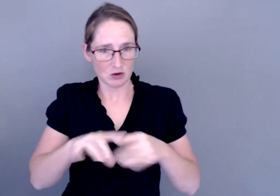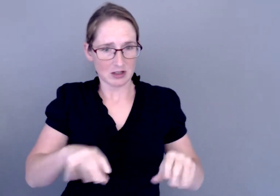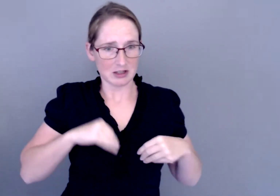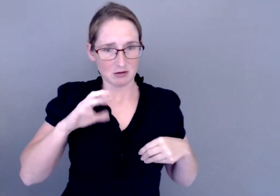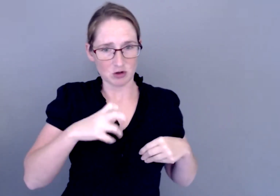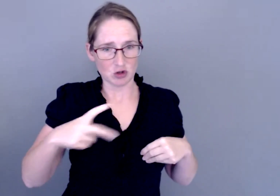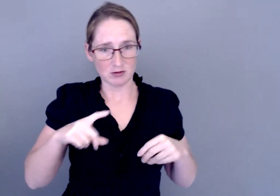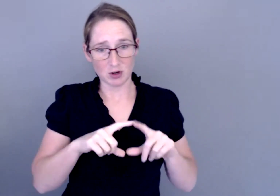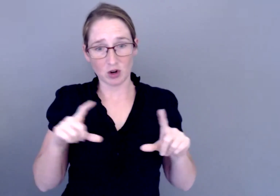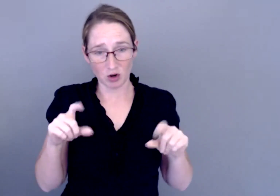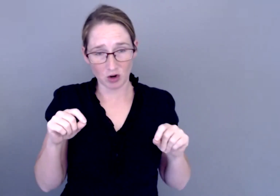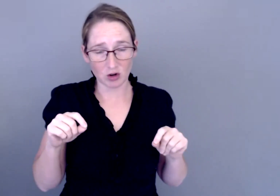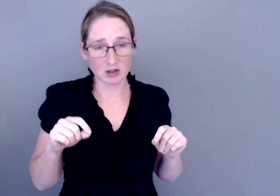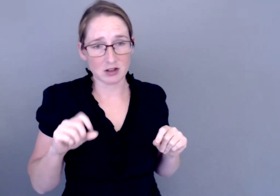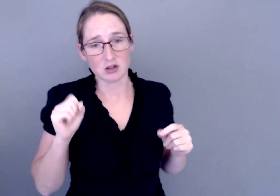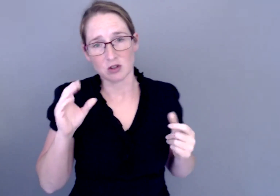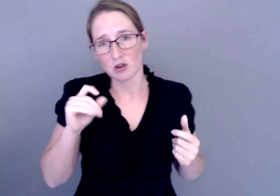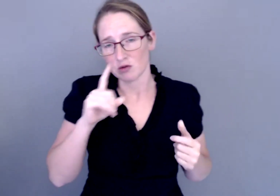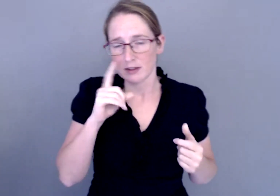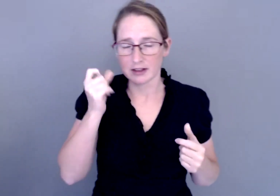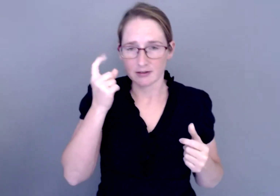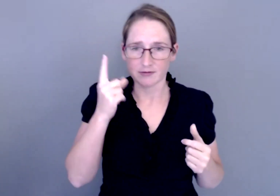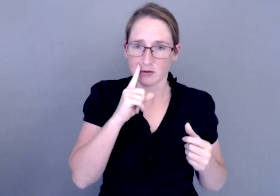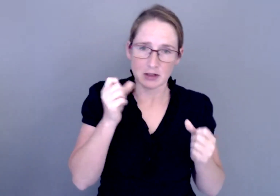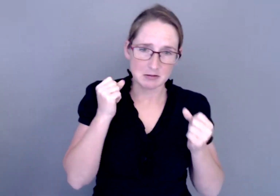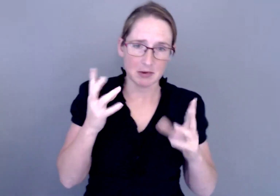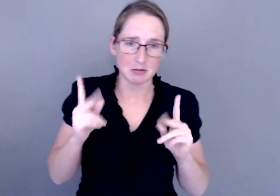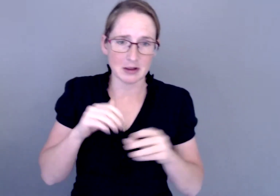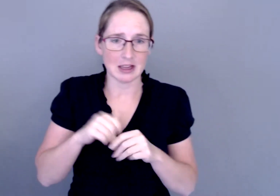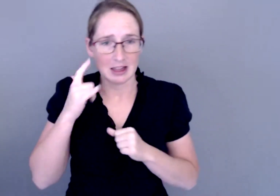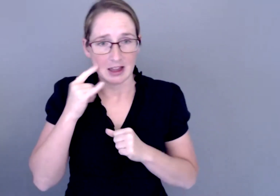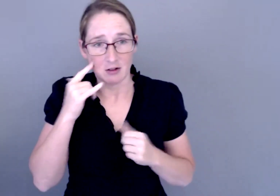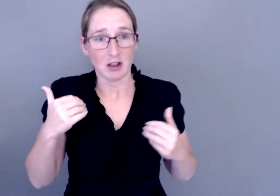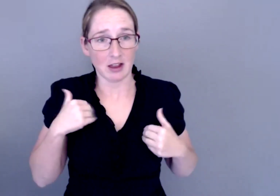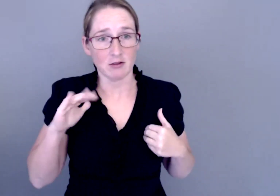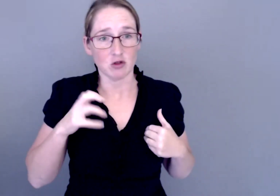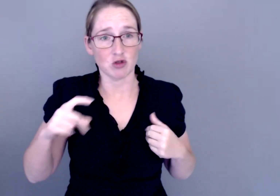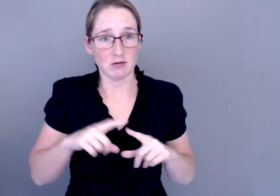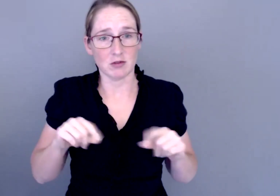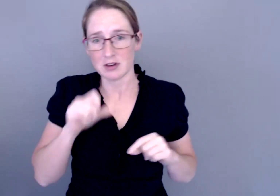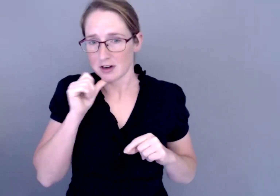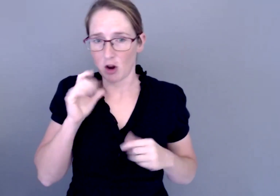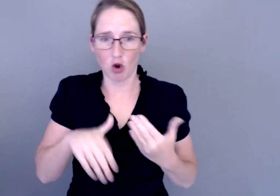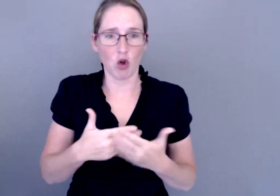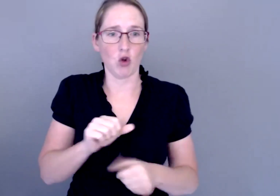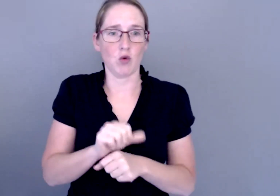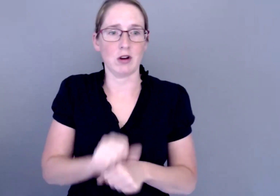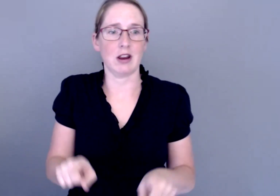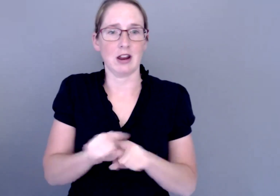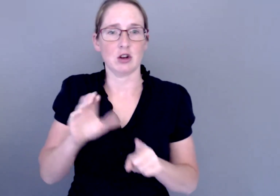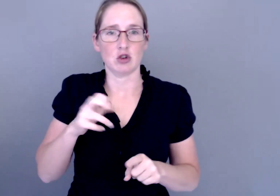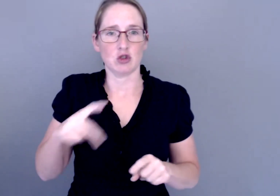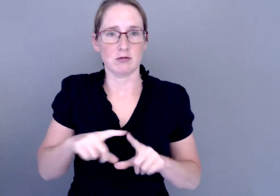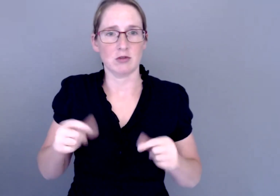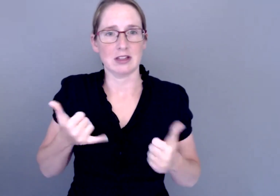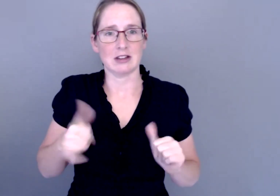cards. So even though many people in California have the chipped cards, they're not all working as chip cards. They're still having to